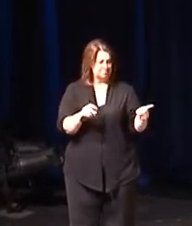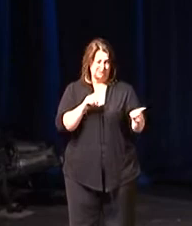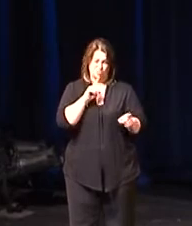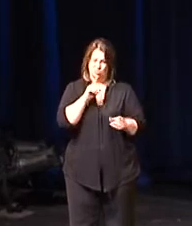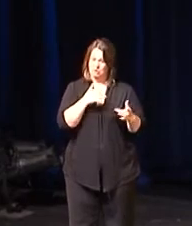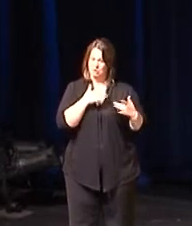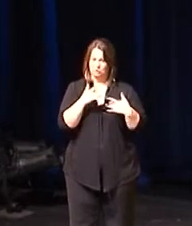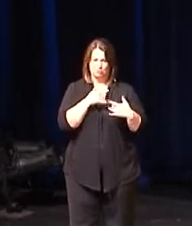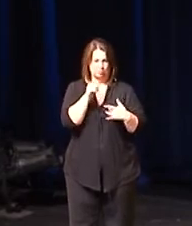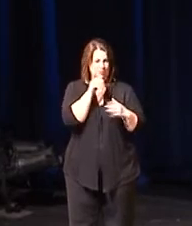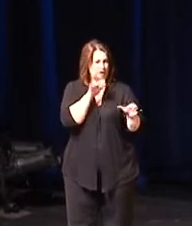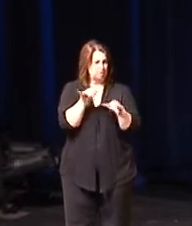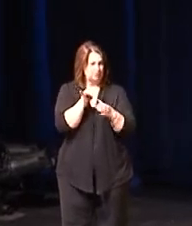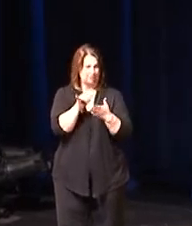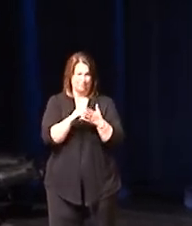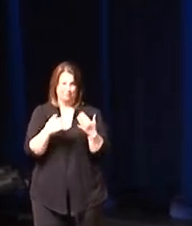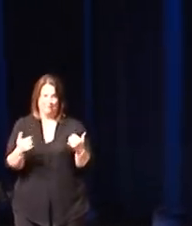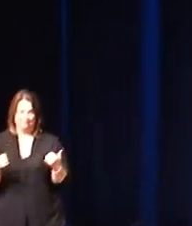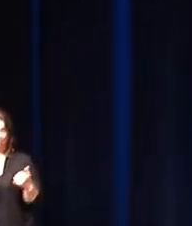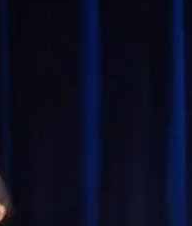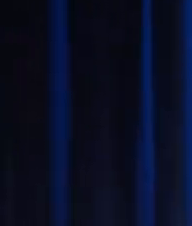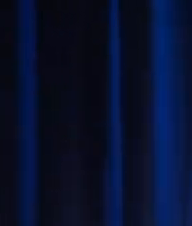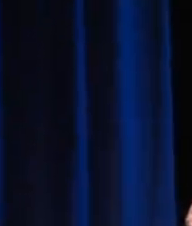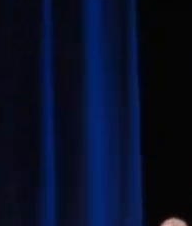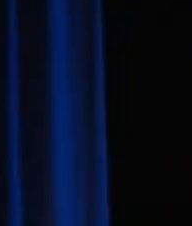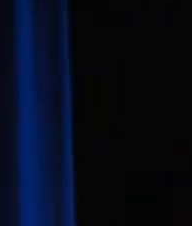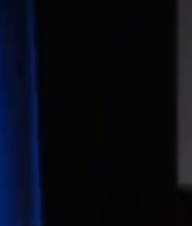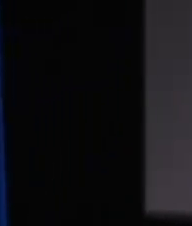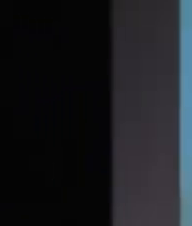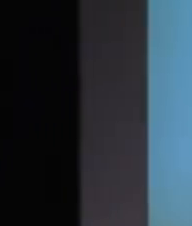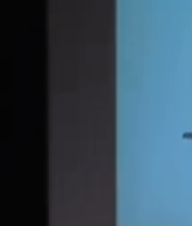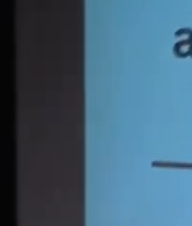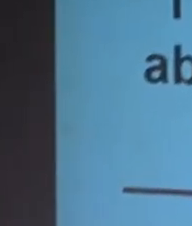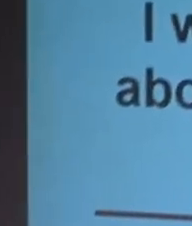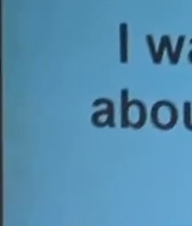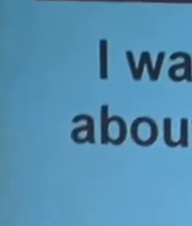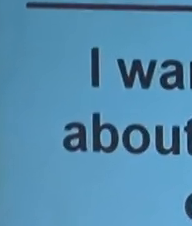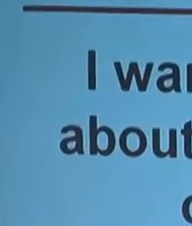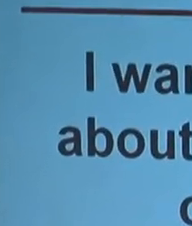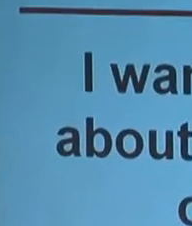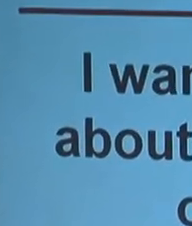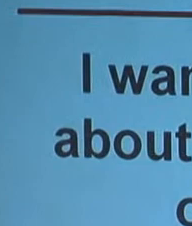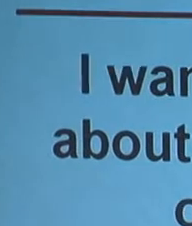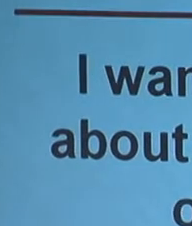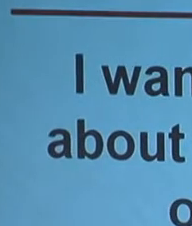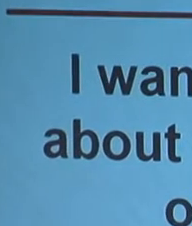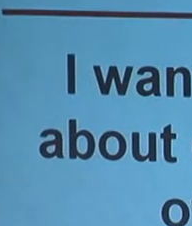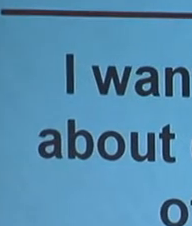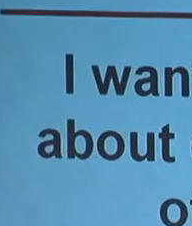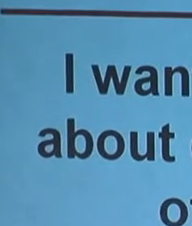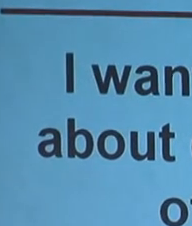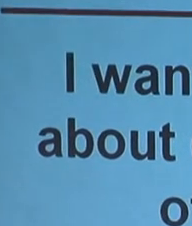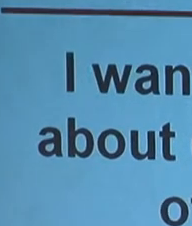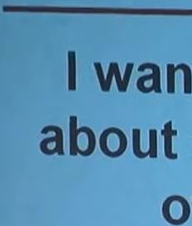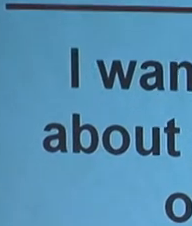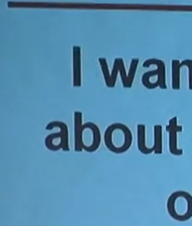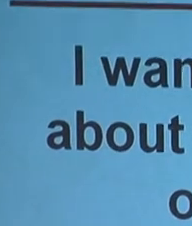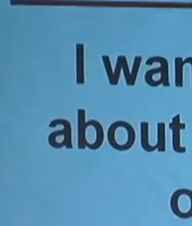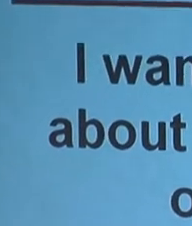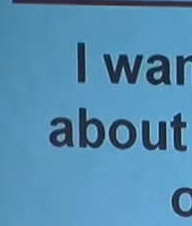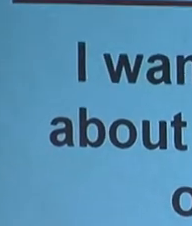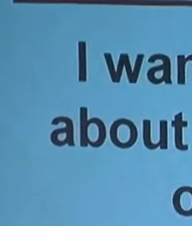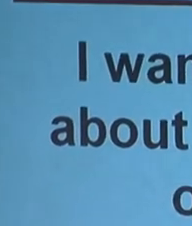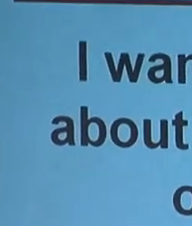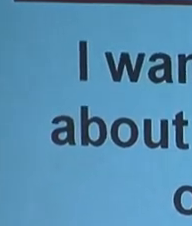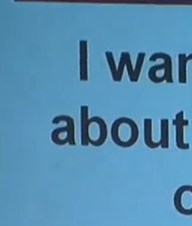that. So I'm seeing, you know, too many smart kids getting addicted to video games. I'm the kind of kid that if video games had been around in the